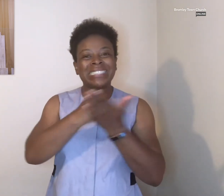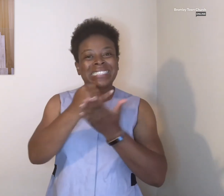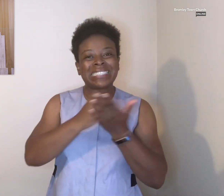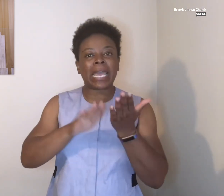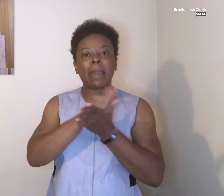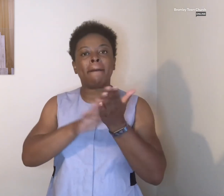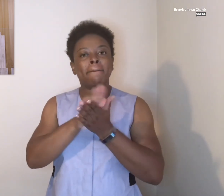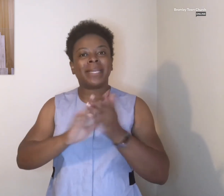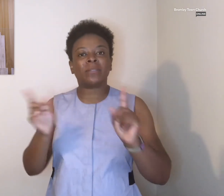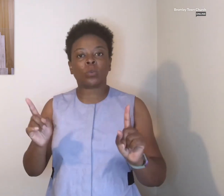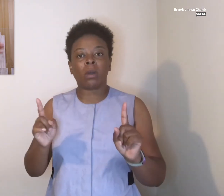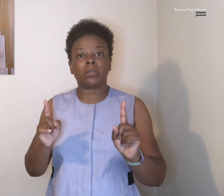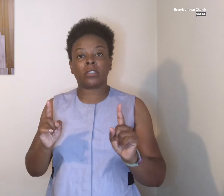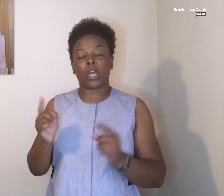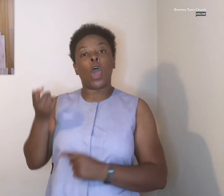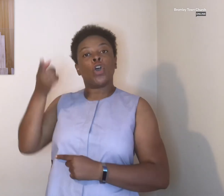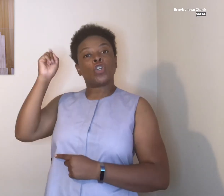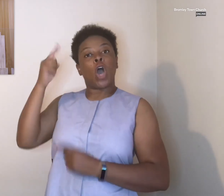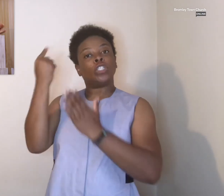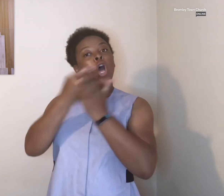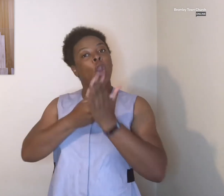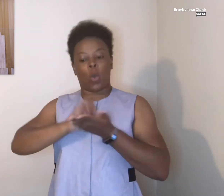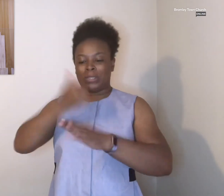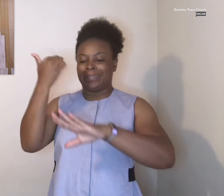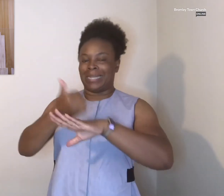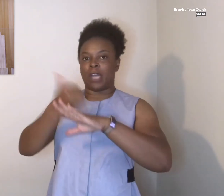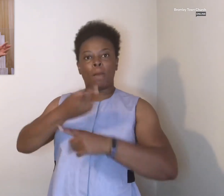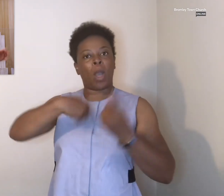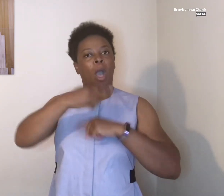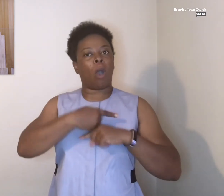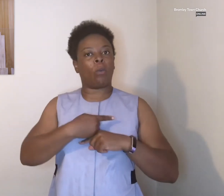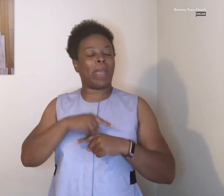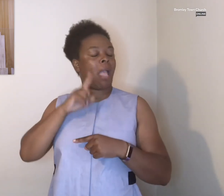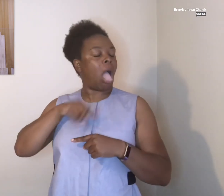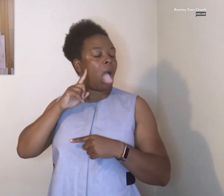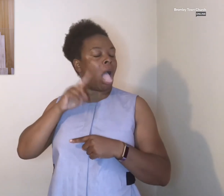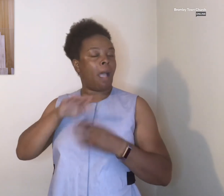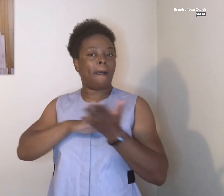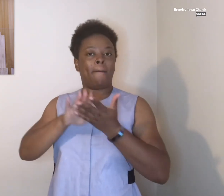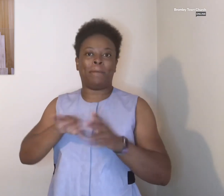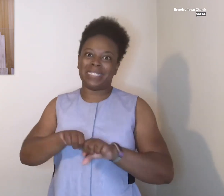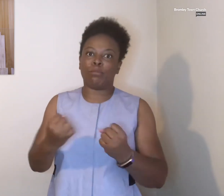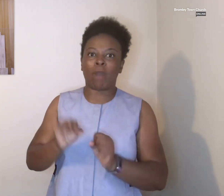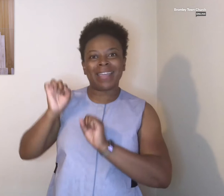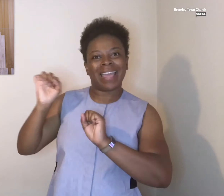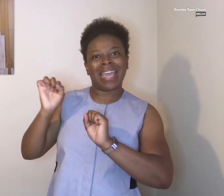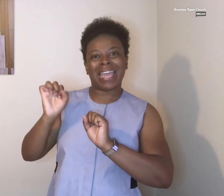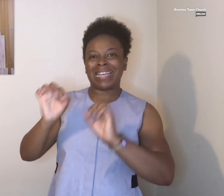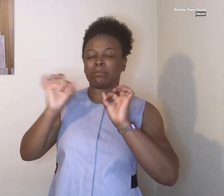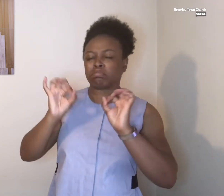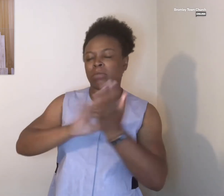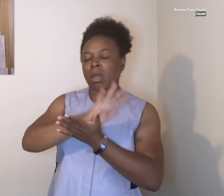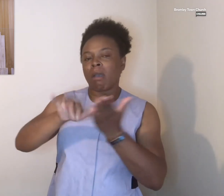we break what God has established. God says, do this, if we don't do it, we're breaking his divine law, and that is